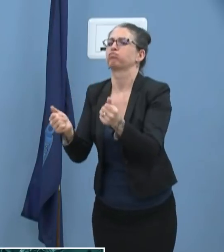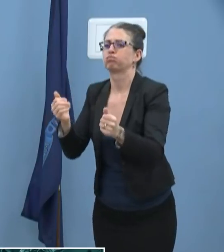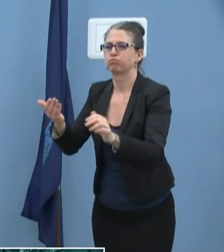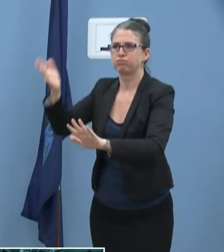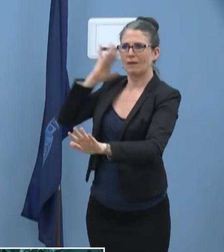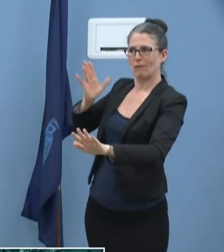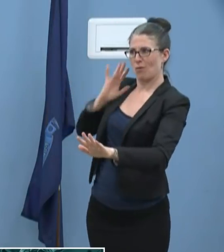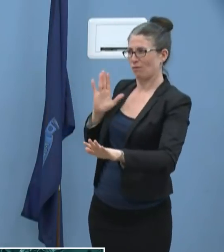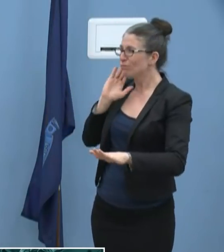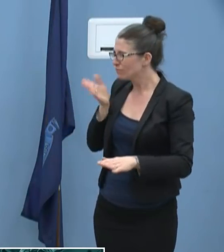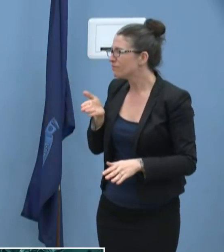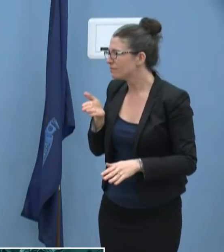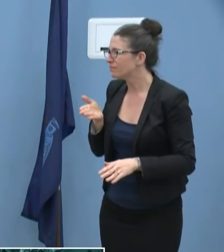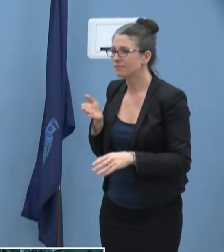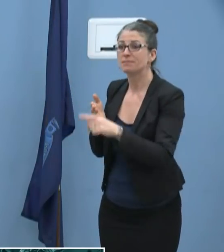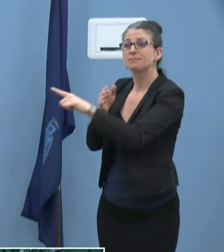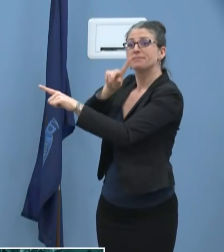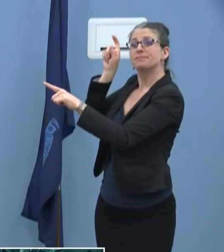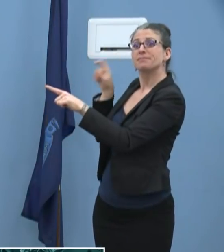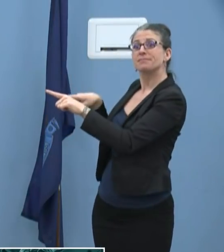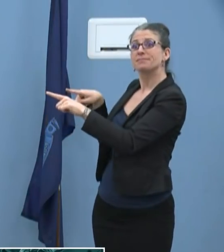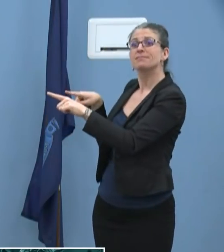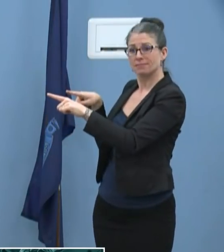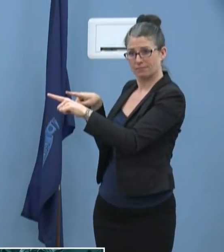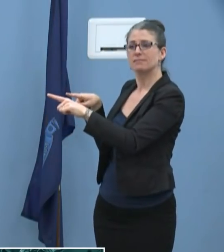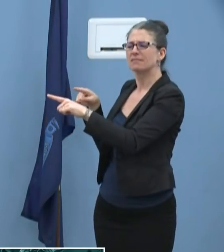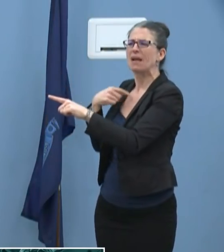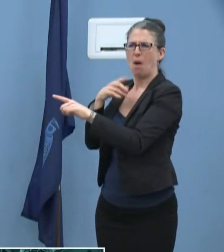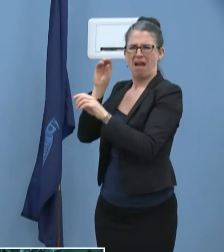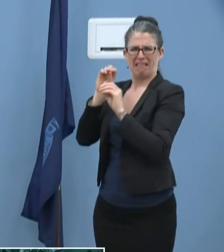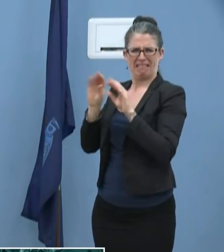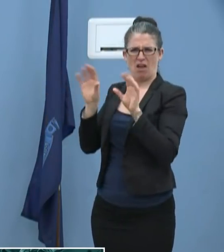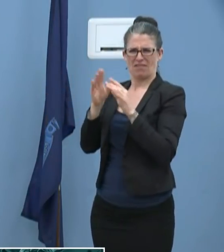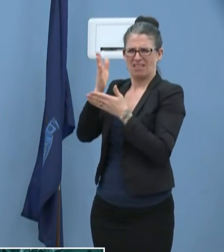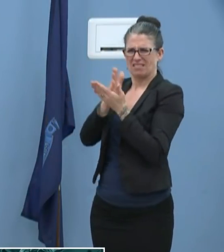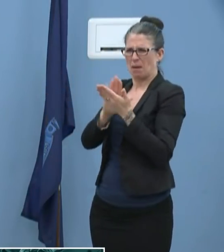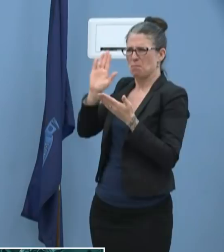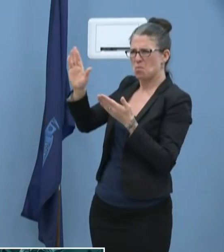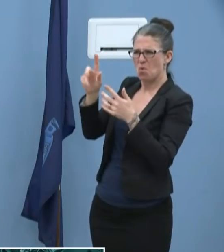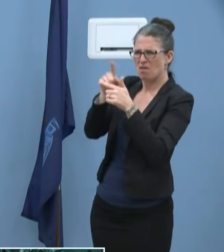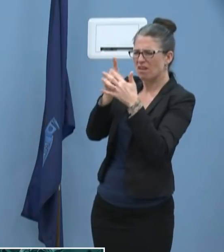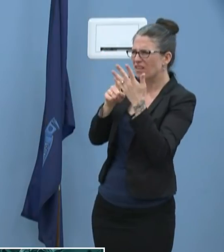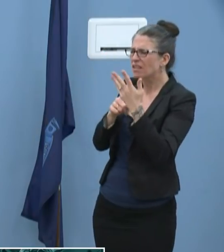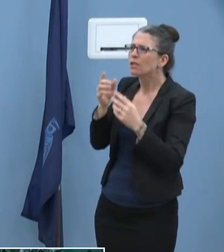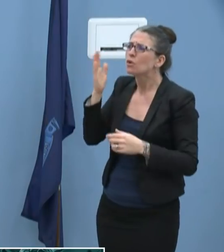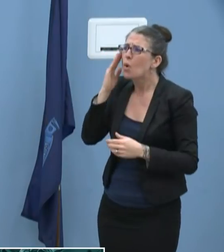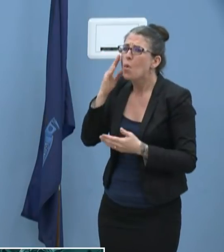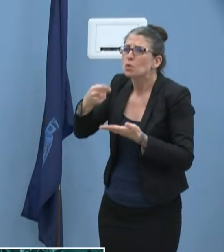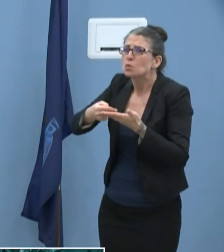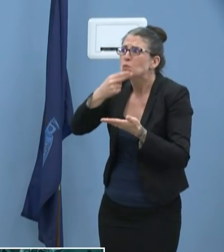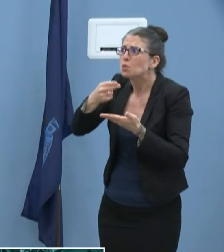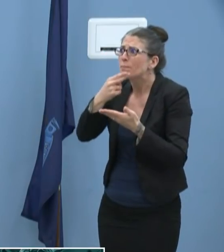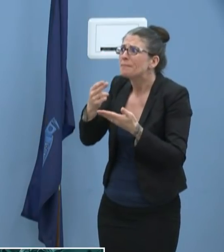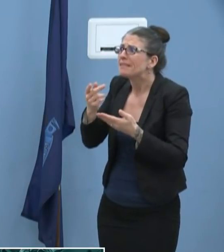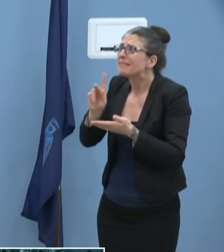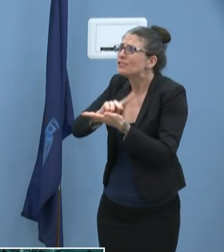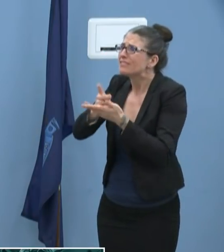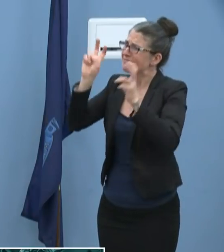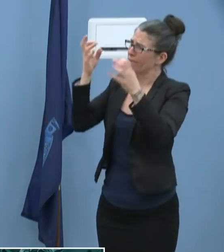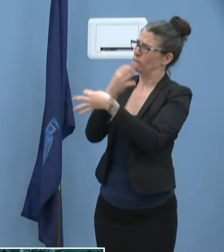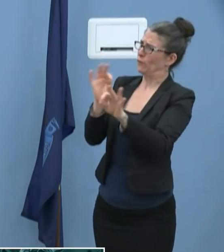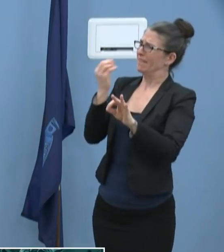the impact of the new orders on soup kitchens? And secondly, I just have questions in general about homelessness.